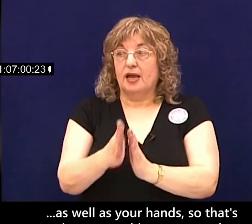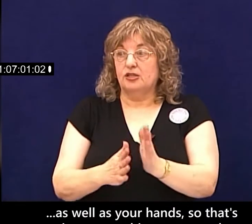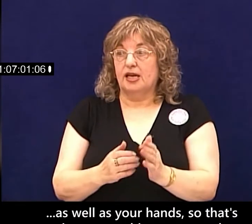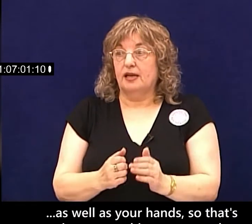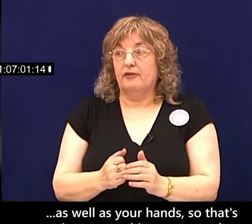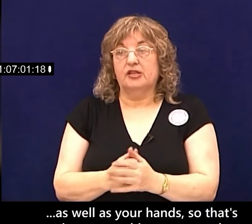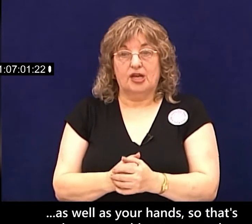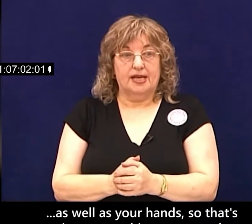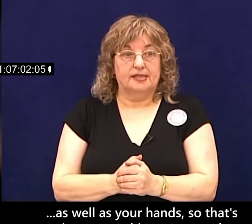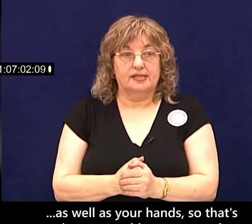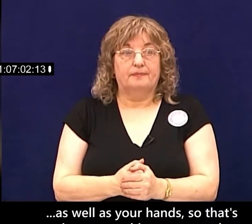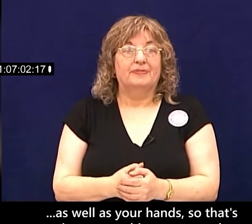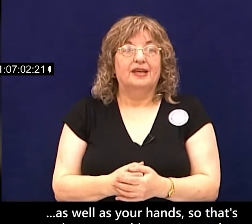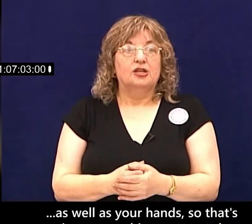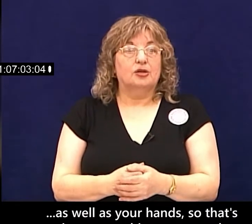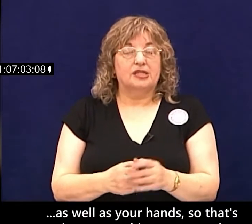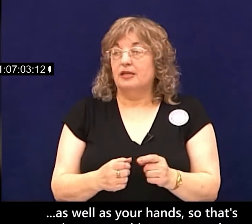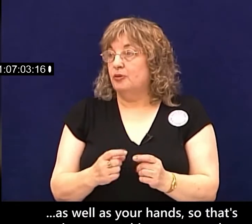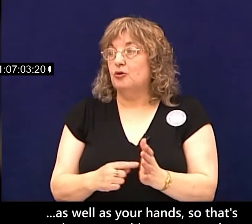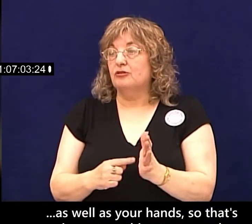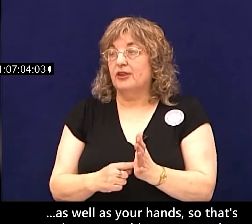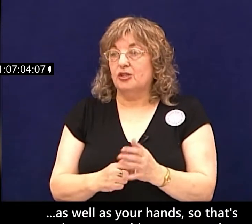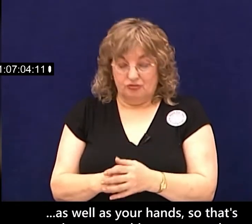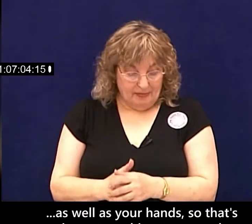as your hands. So that's an important thing to remember.